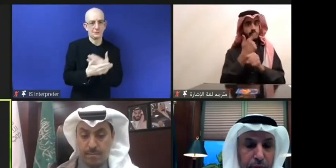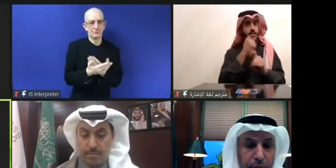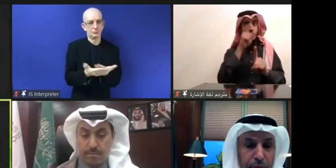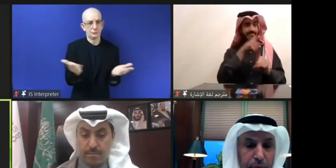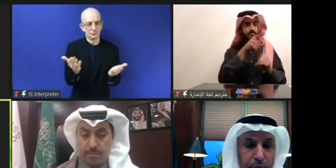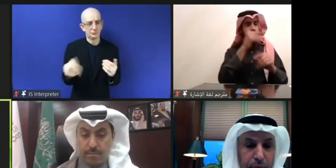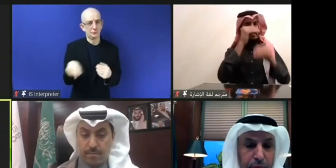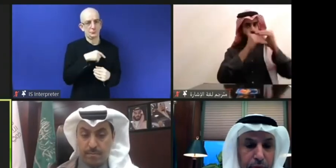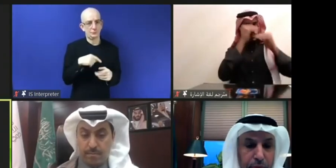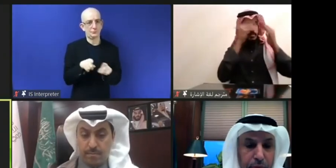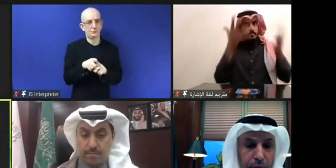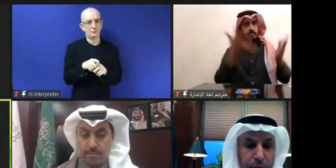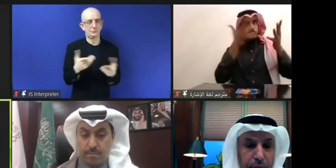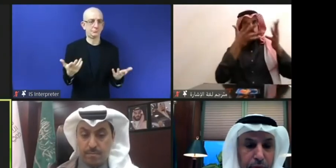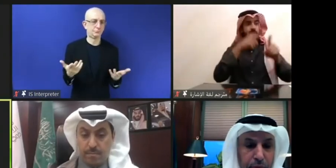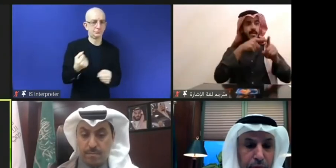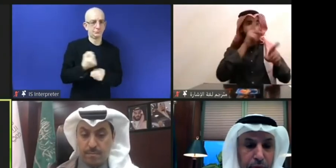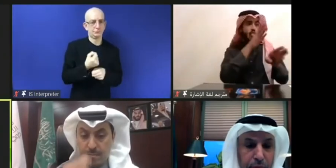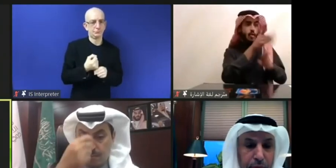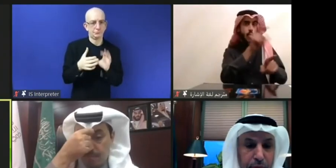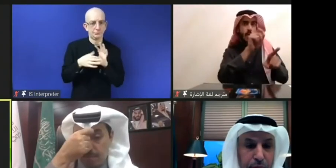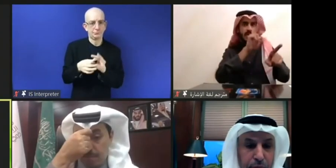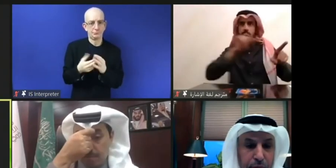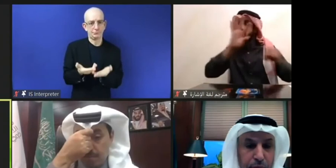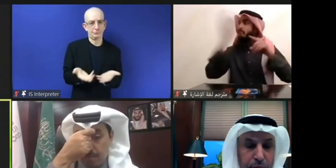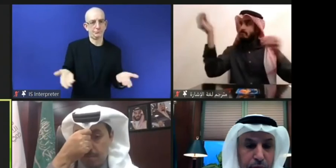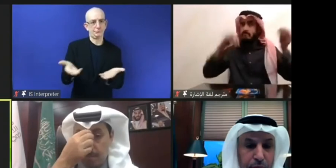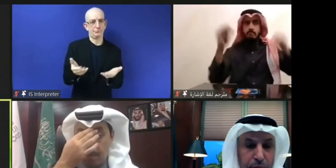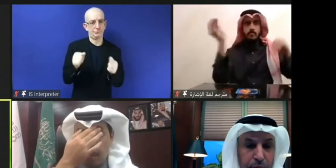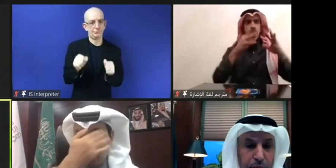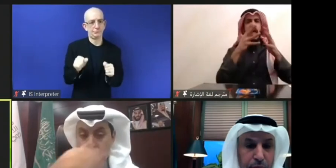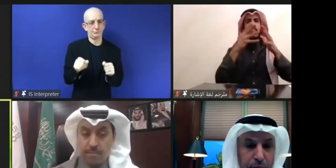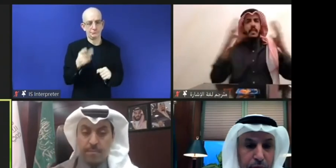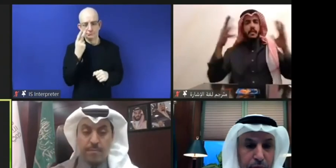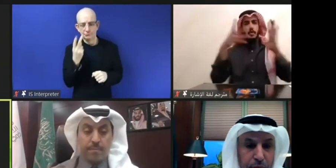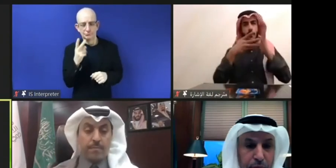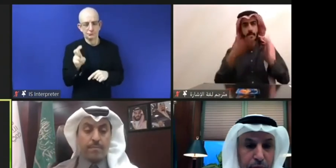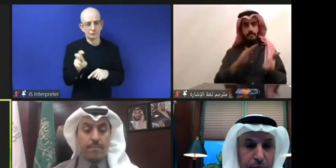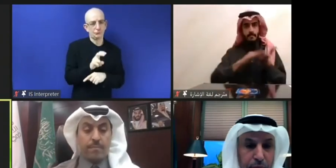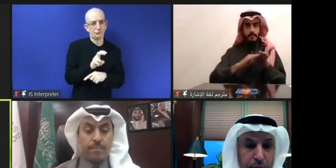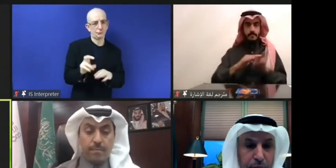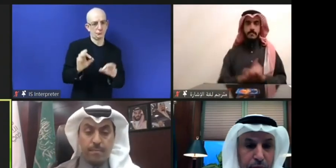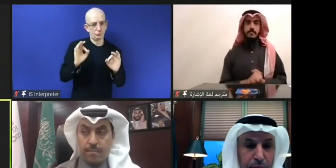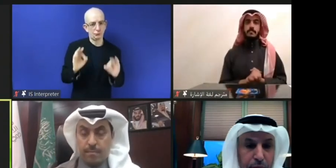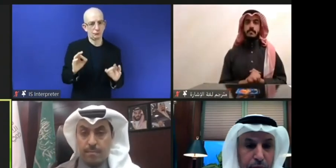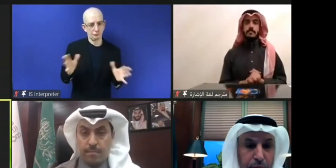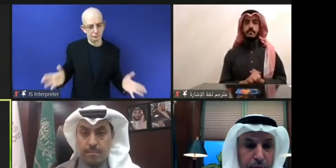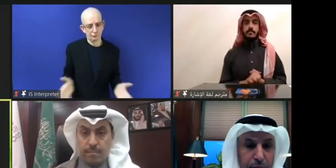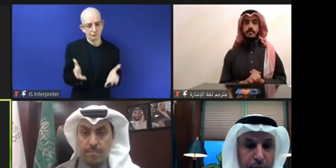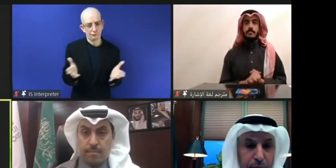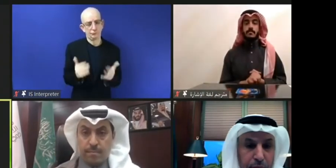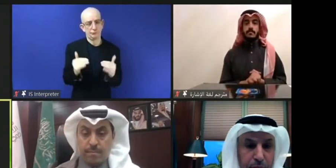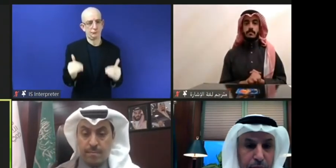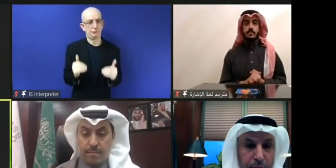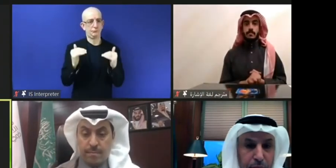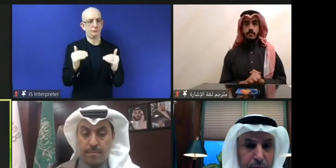more of those specialties in our university. The third point that I want to highlight